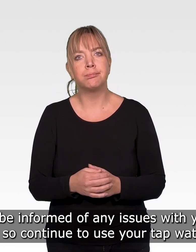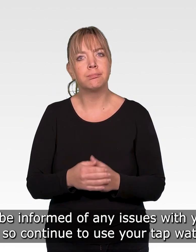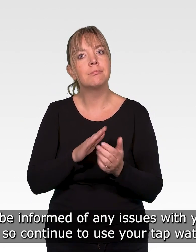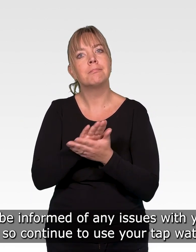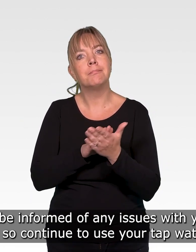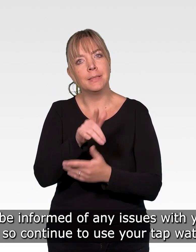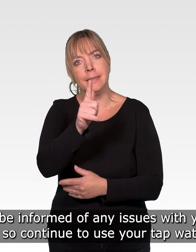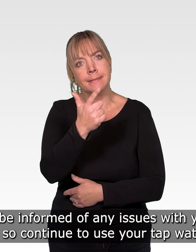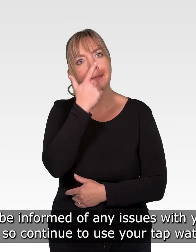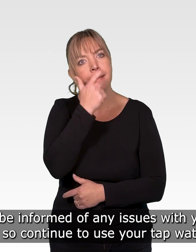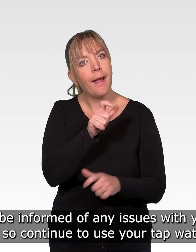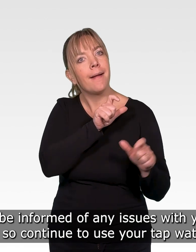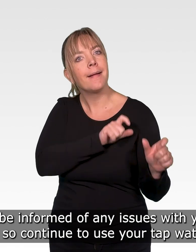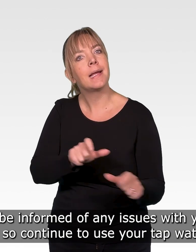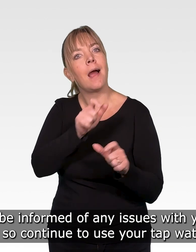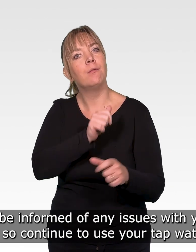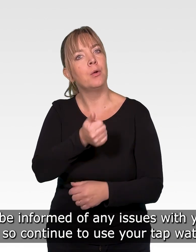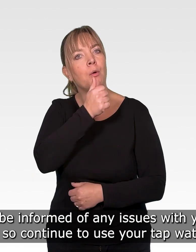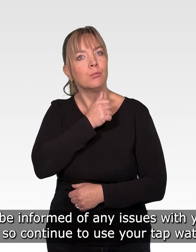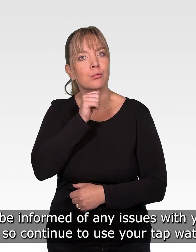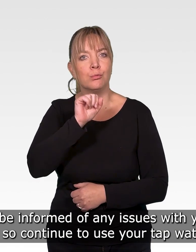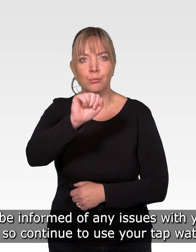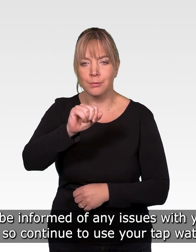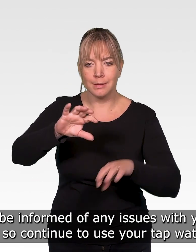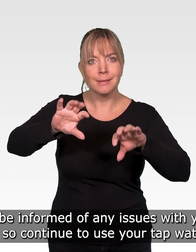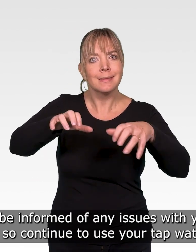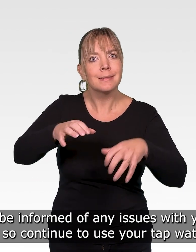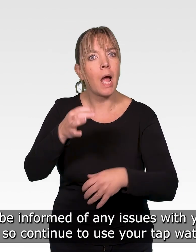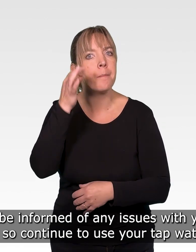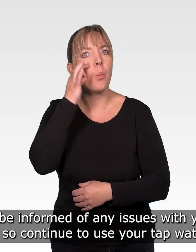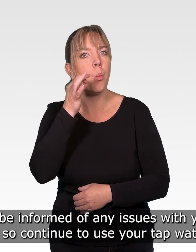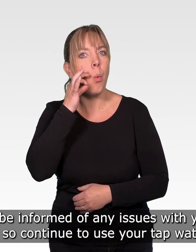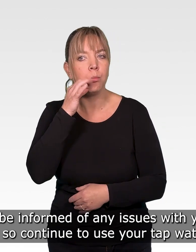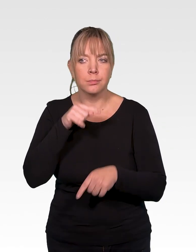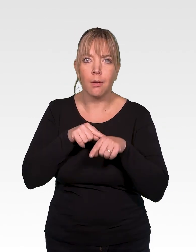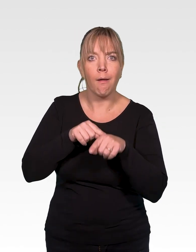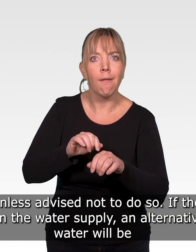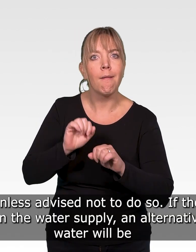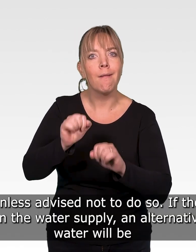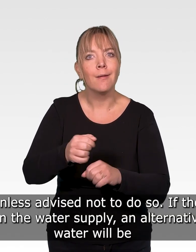so continue to use your tap water for drinking unless advised not to do so.